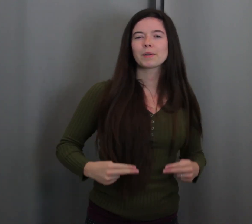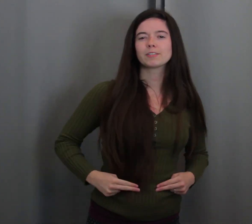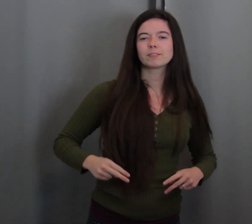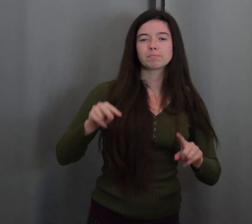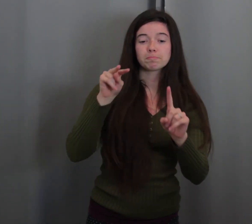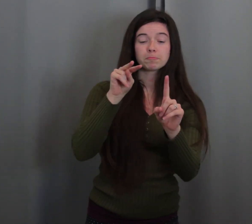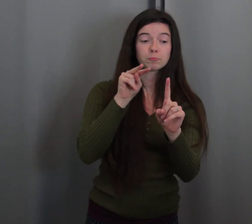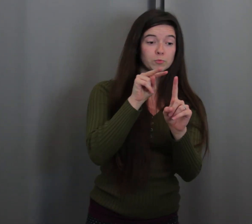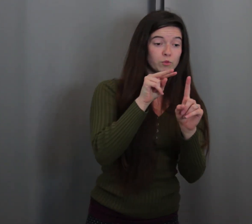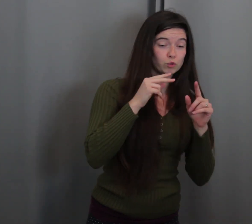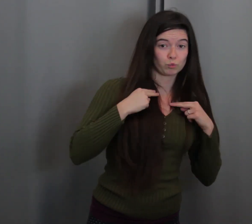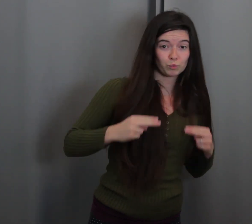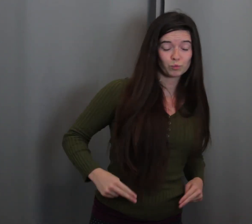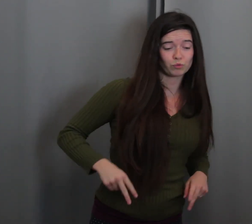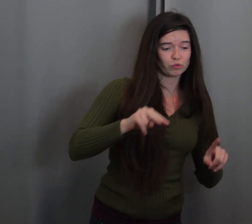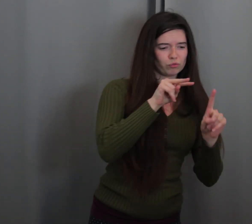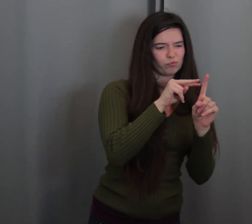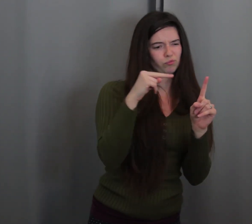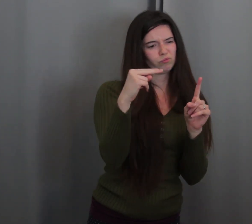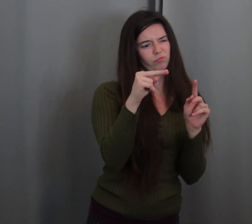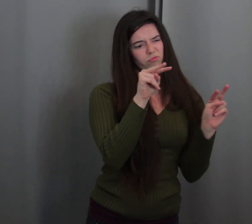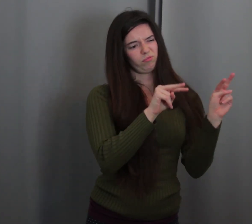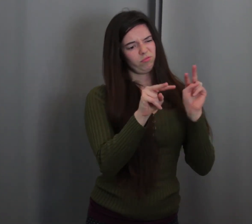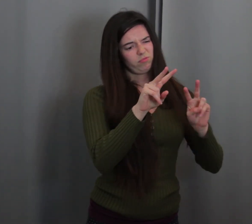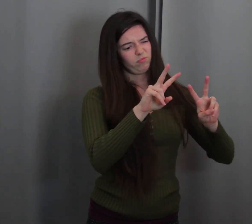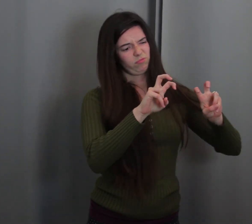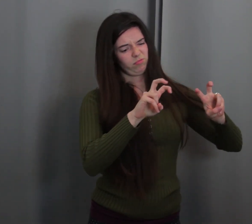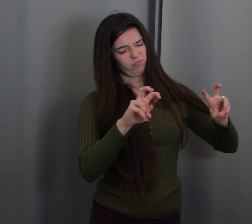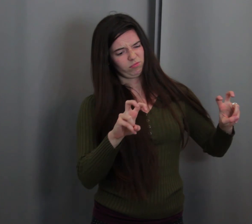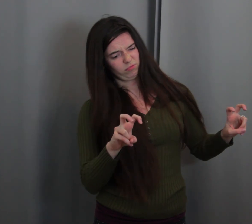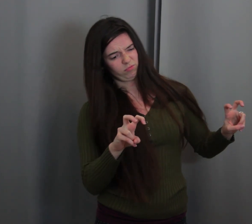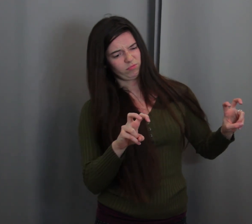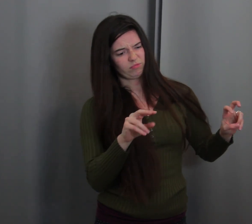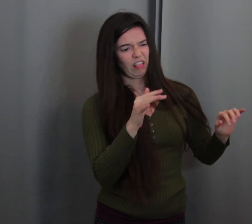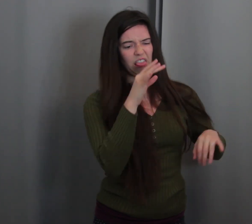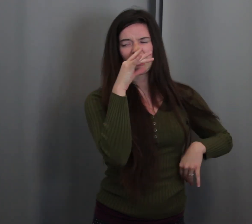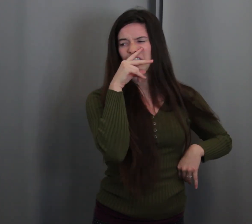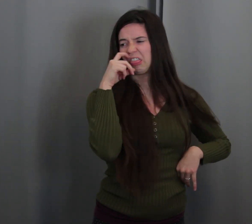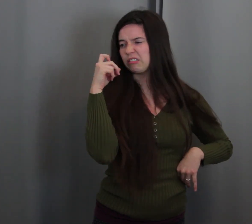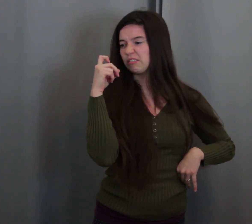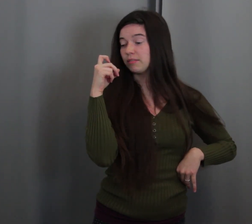1 Samuel 16:7.